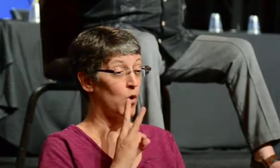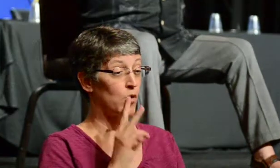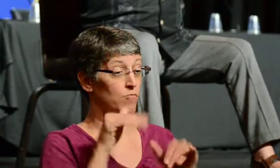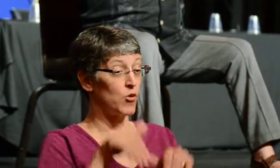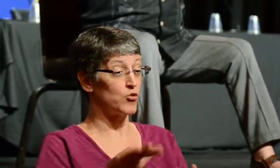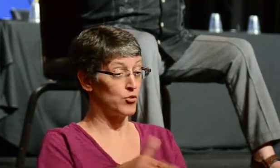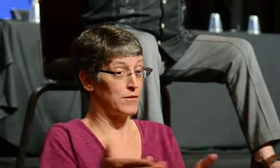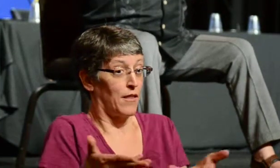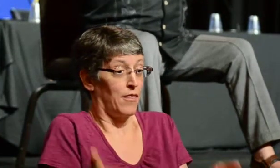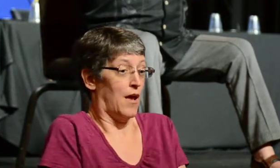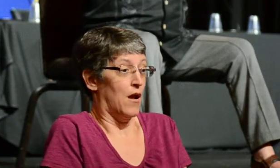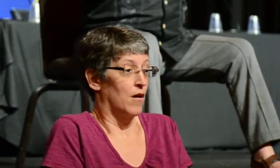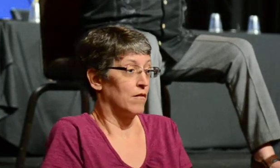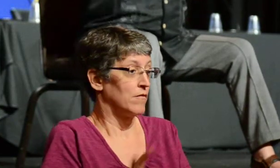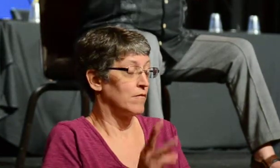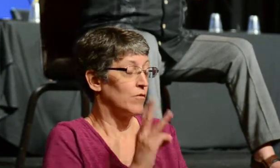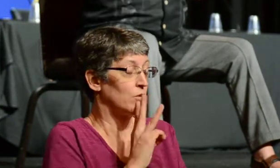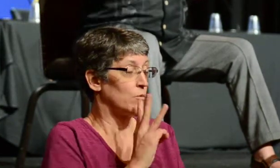there.